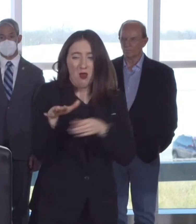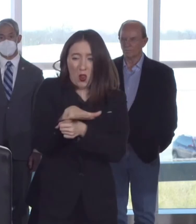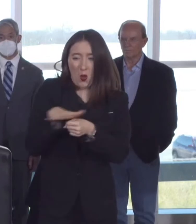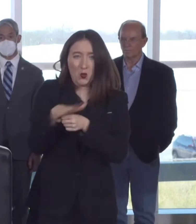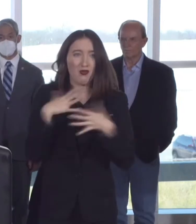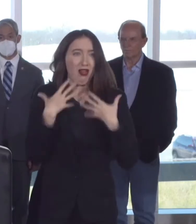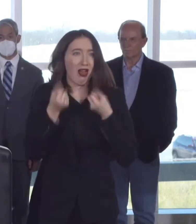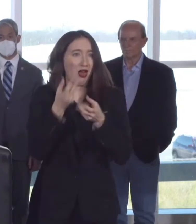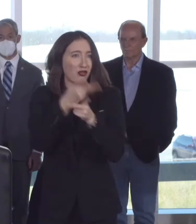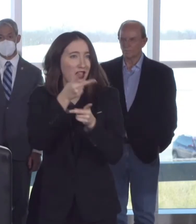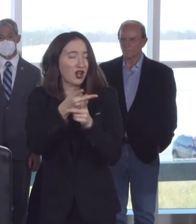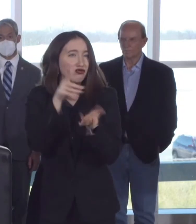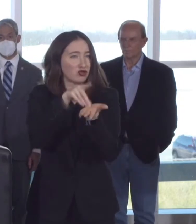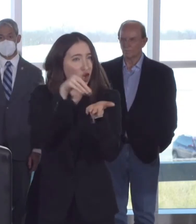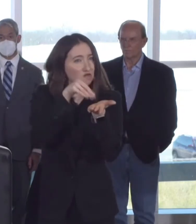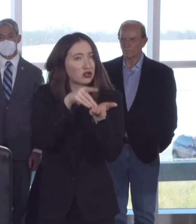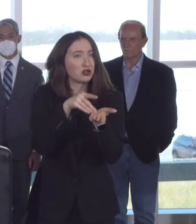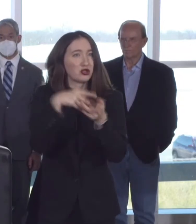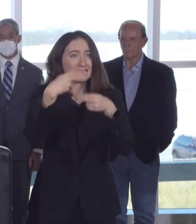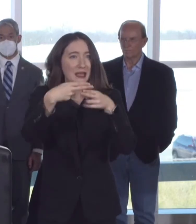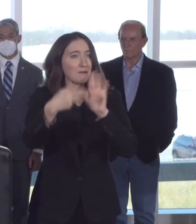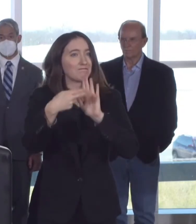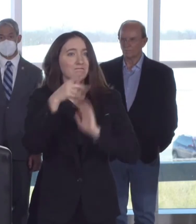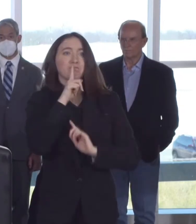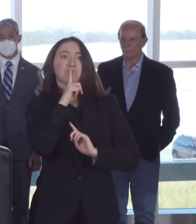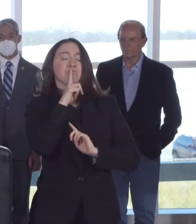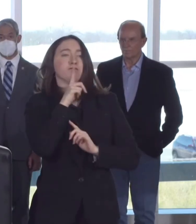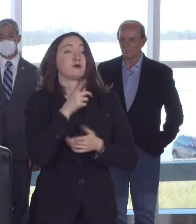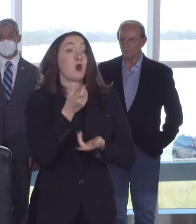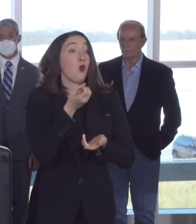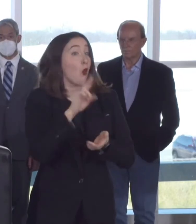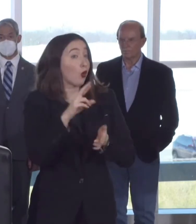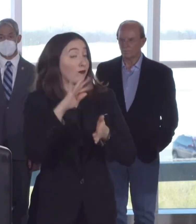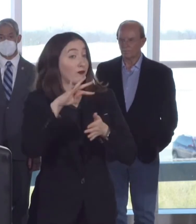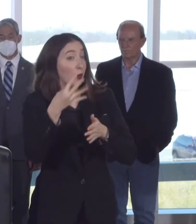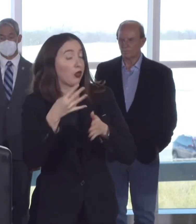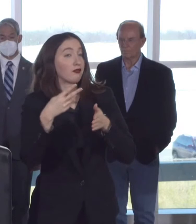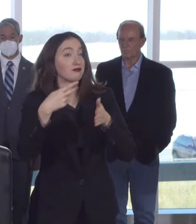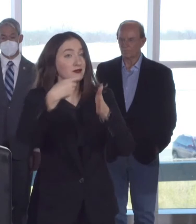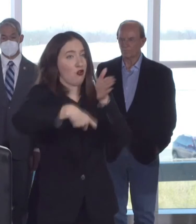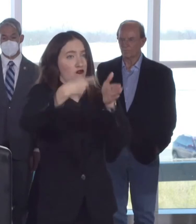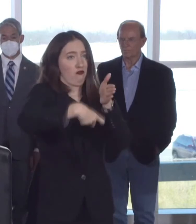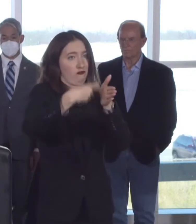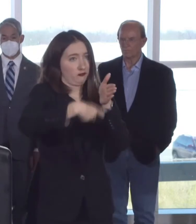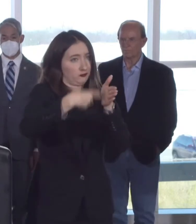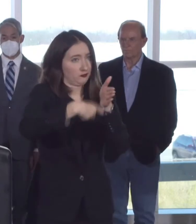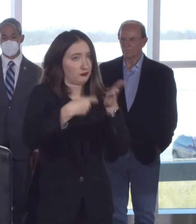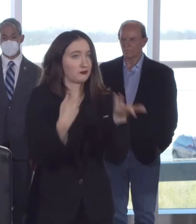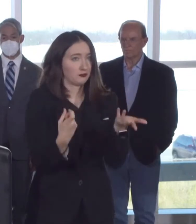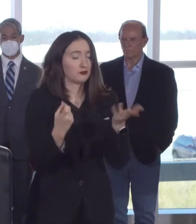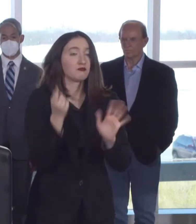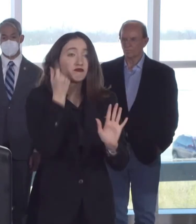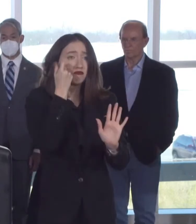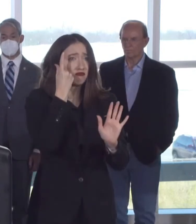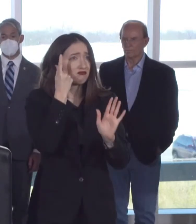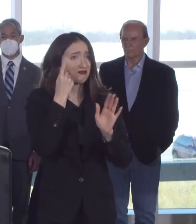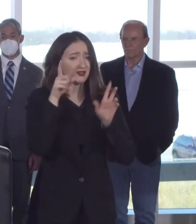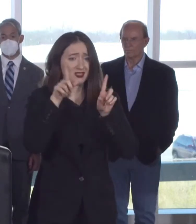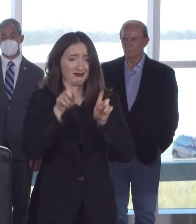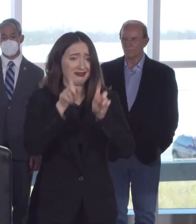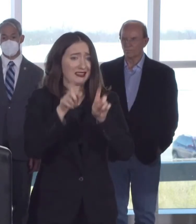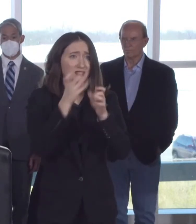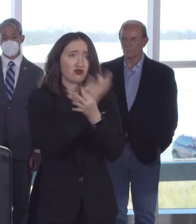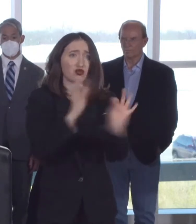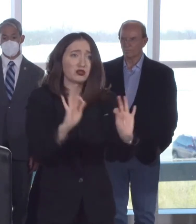organization or medical provider. And 4th, there's an upfront cost. Again, as you've been hearing, these are free of charge, these services, so there should not be a